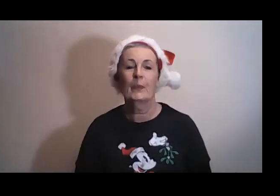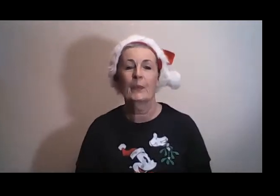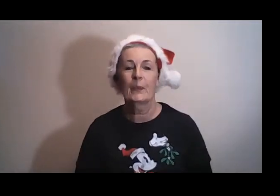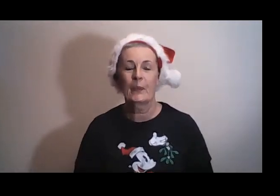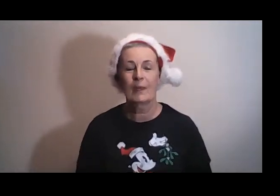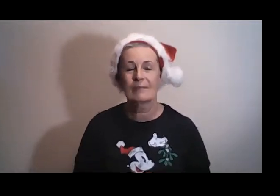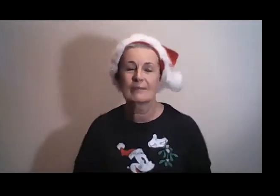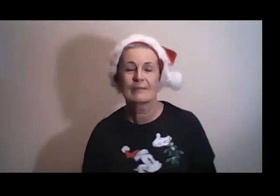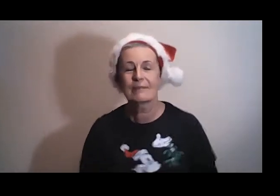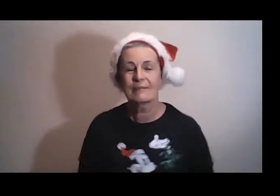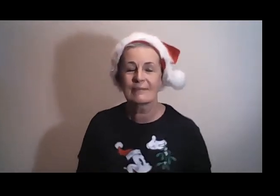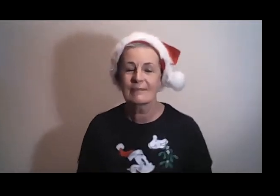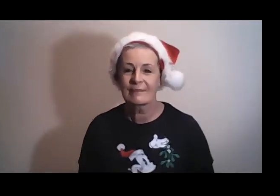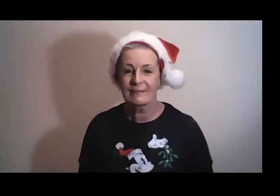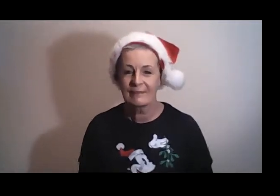shoulders are down.